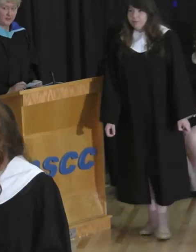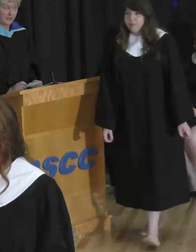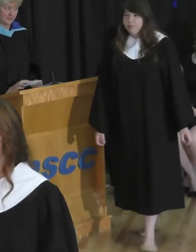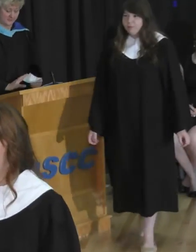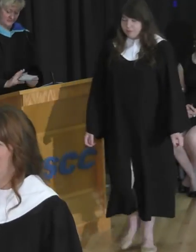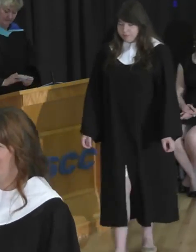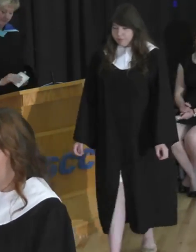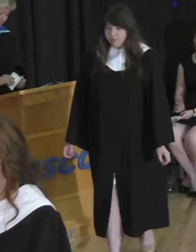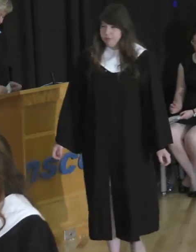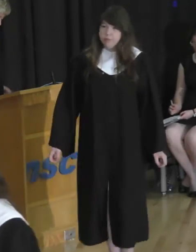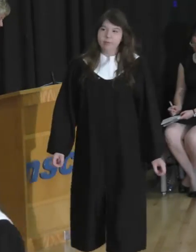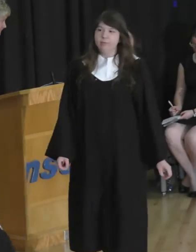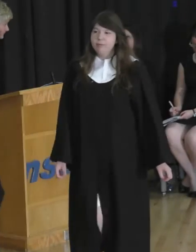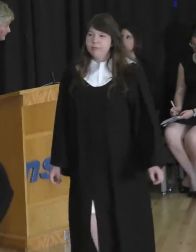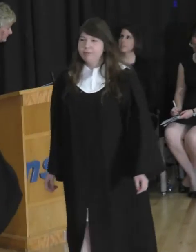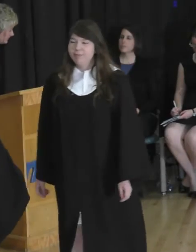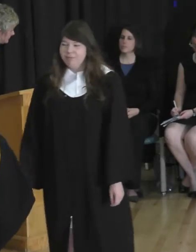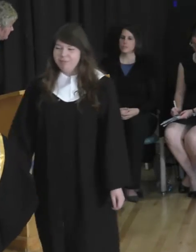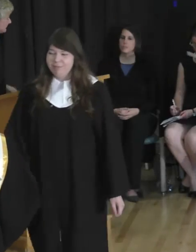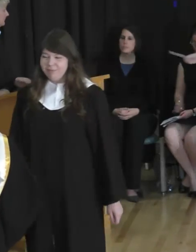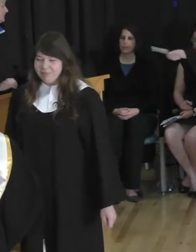Sarah Herget.